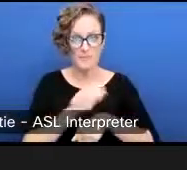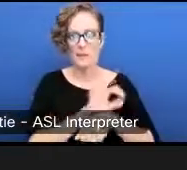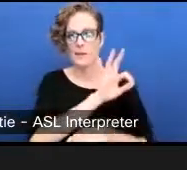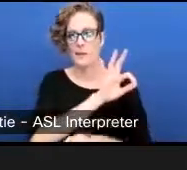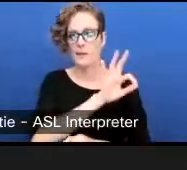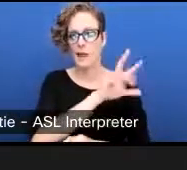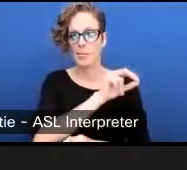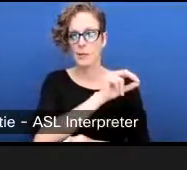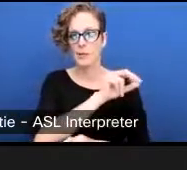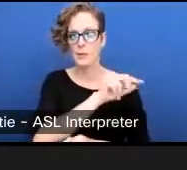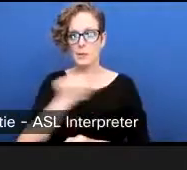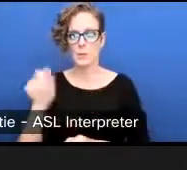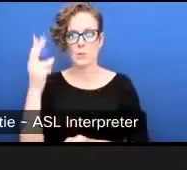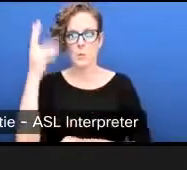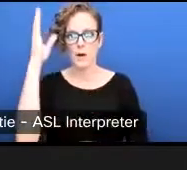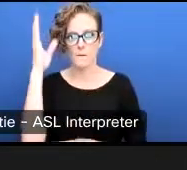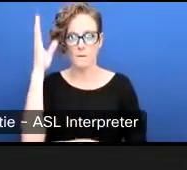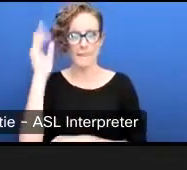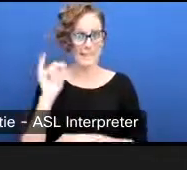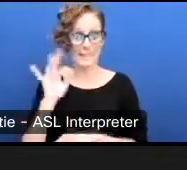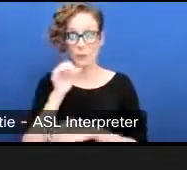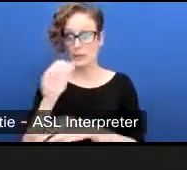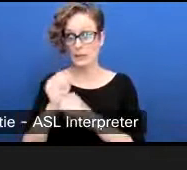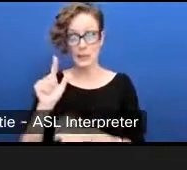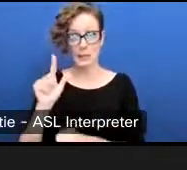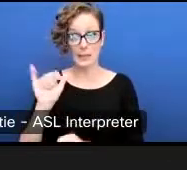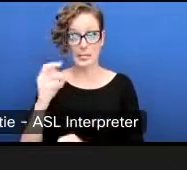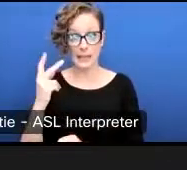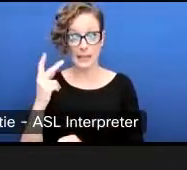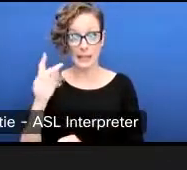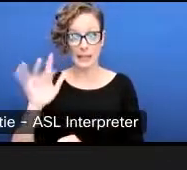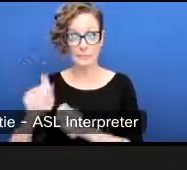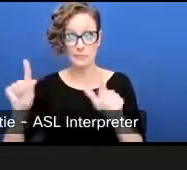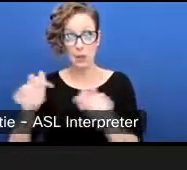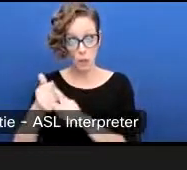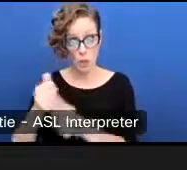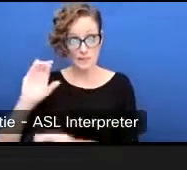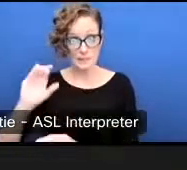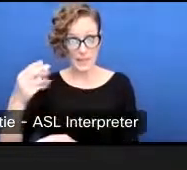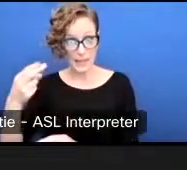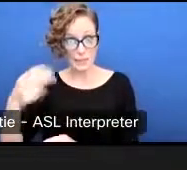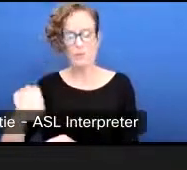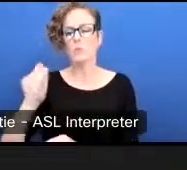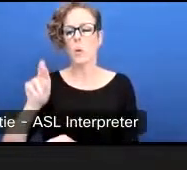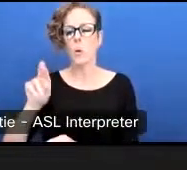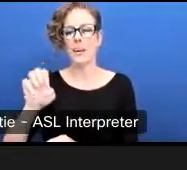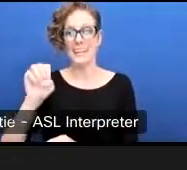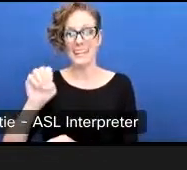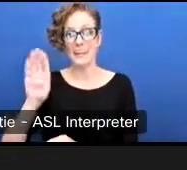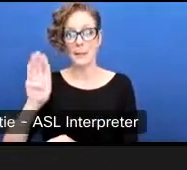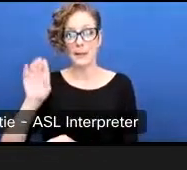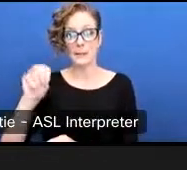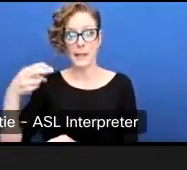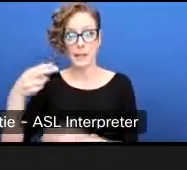12. If you did not get the link and you're a CCH or EBSH provider, please let me know in